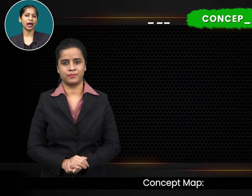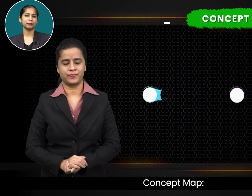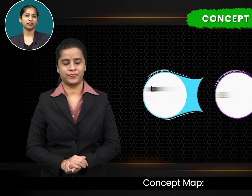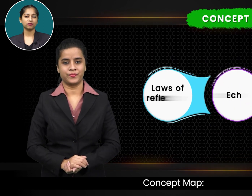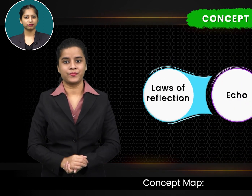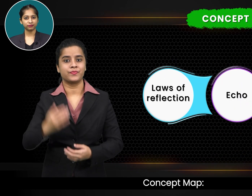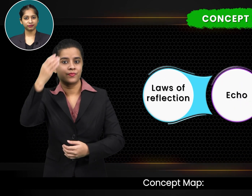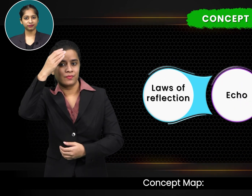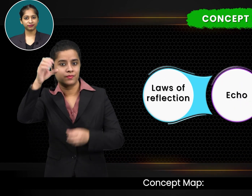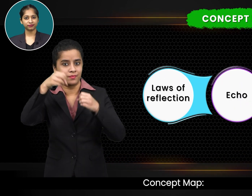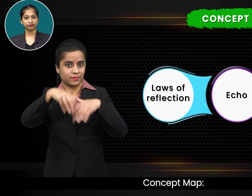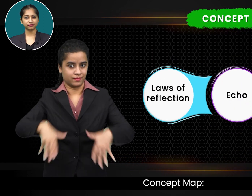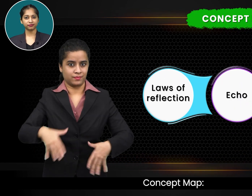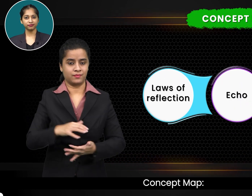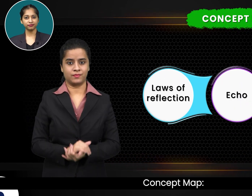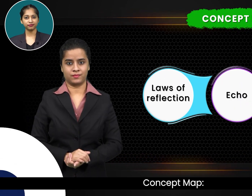concept map.